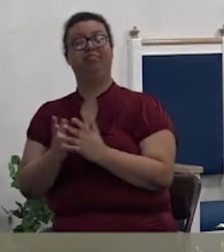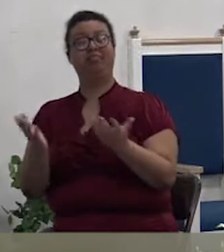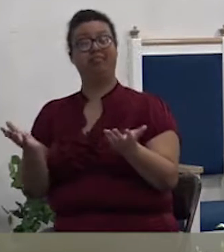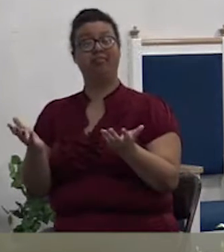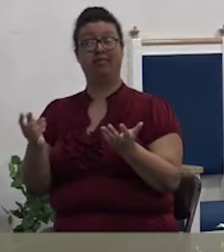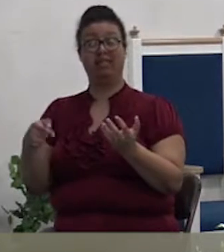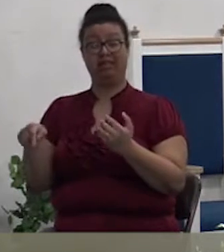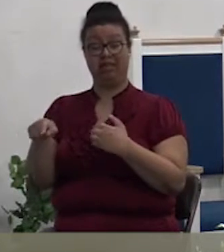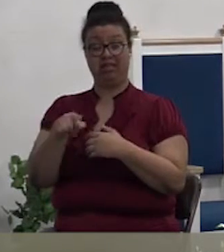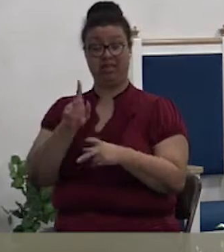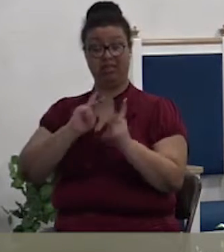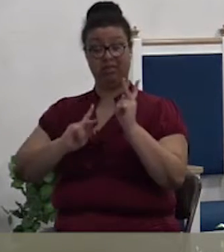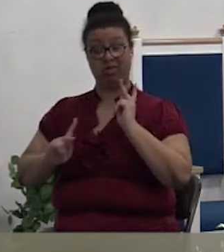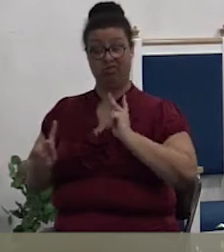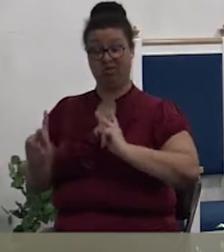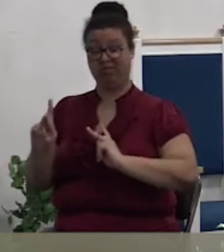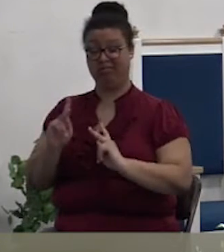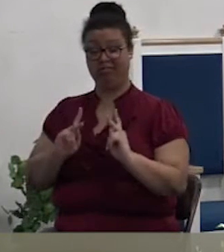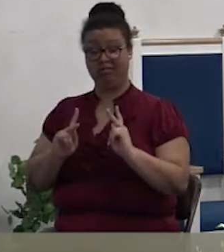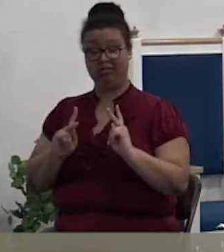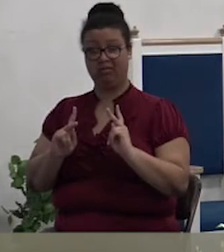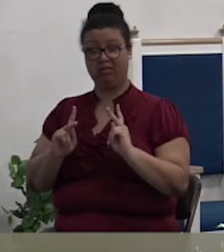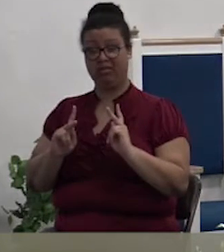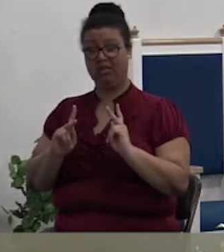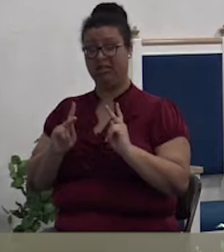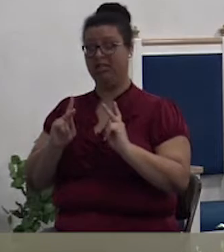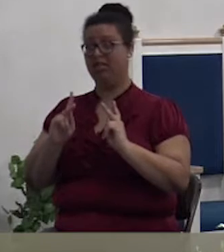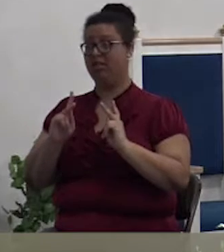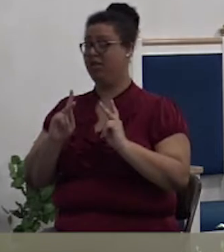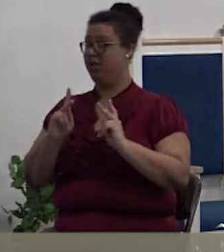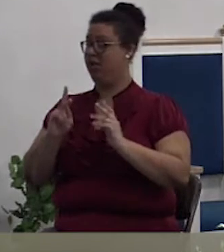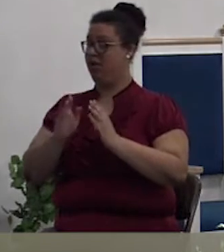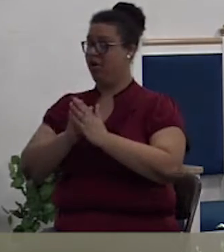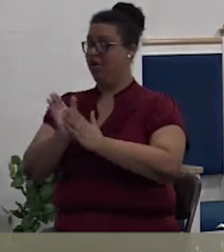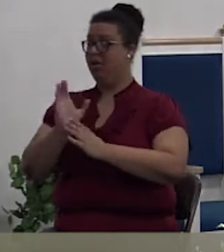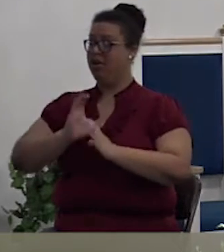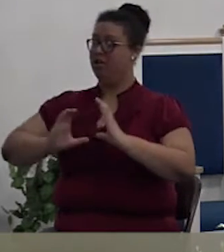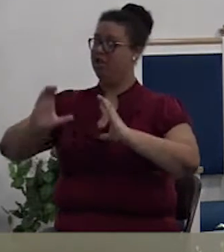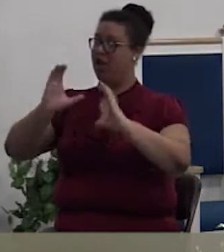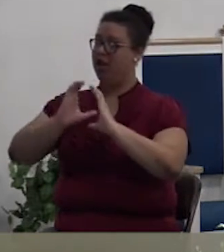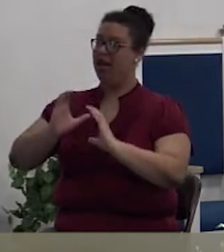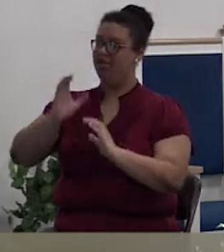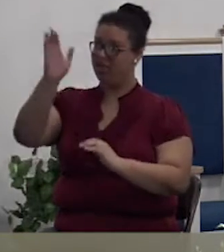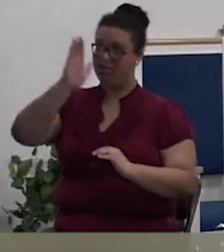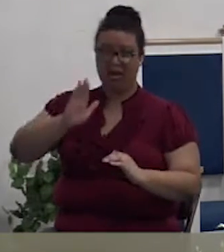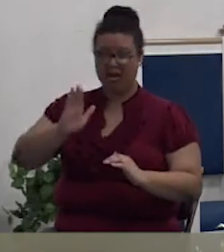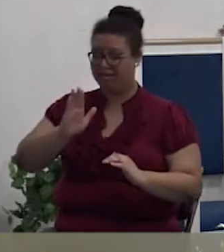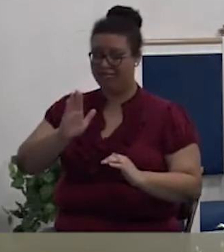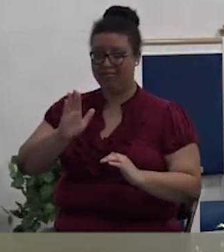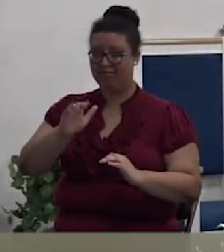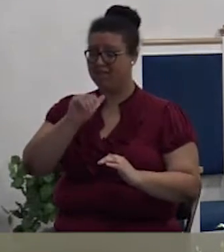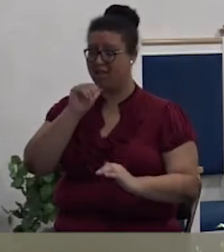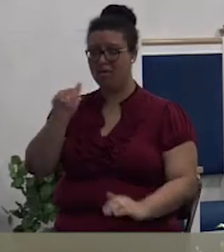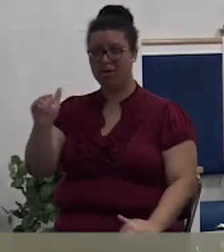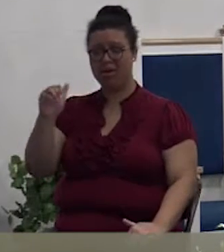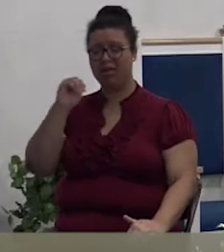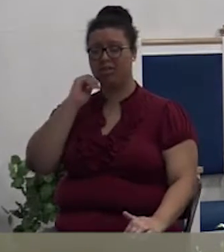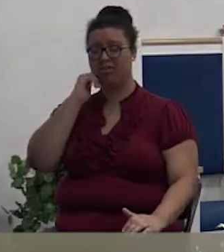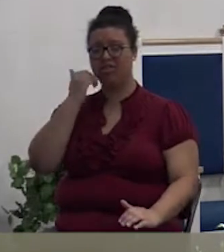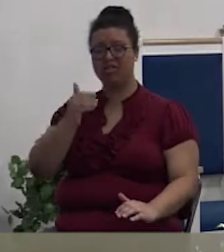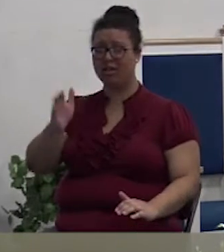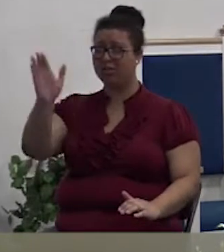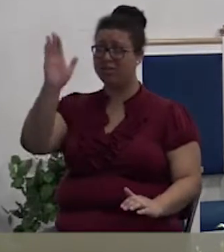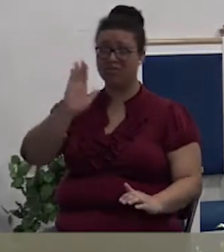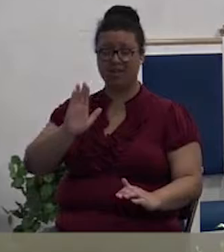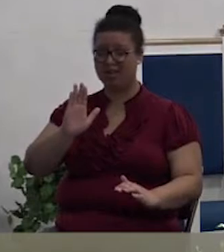These people sought after God. They were not ashamed of